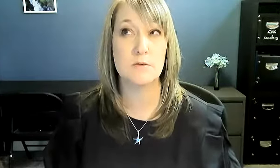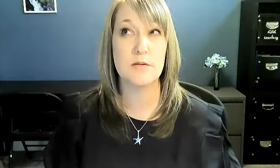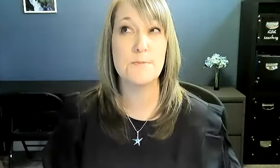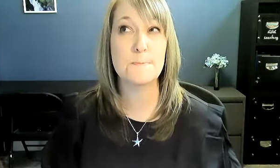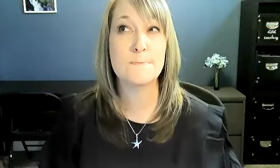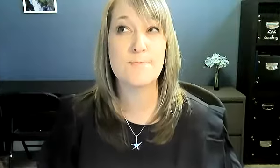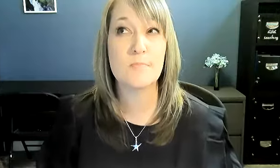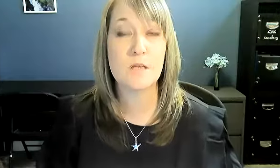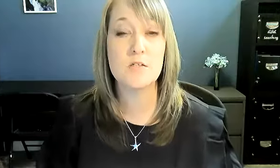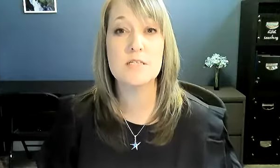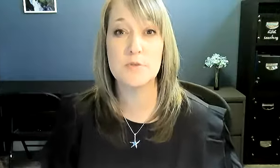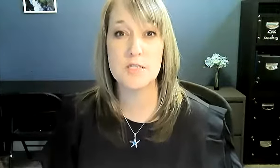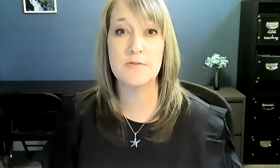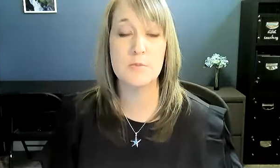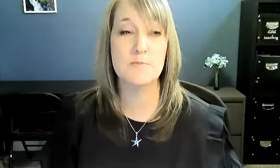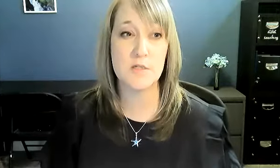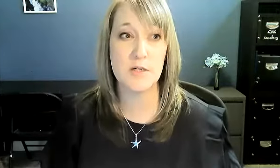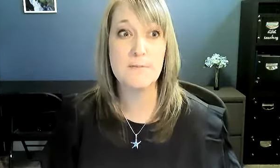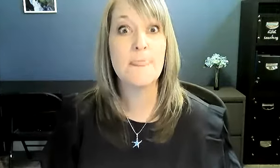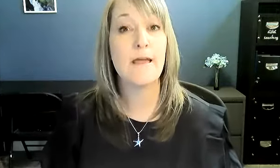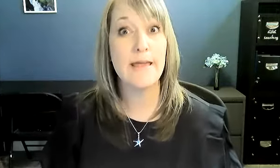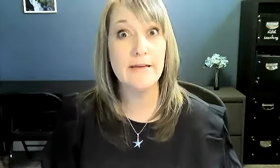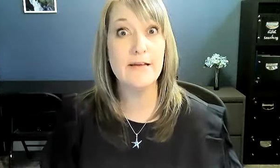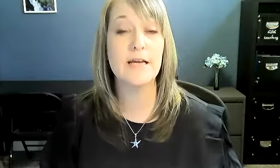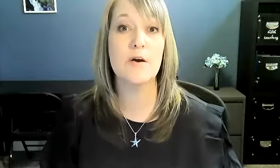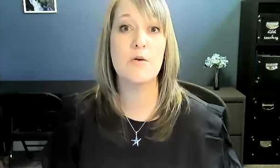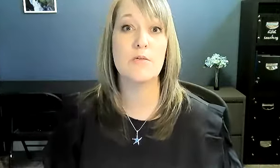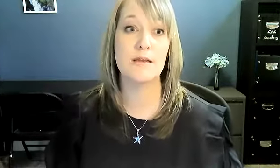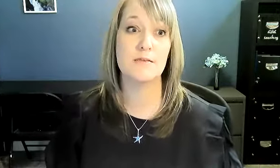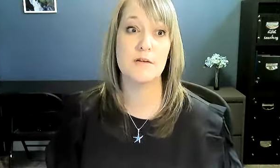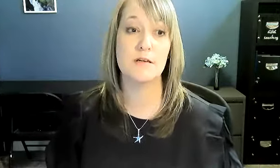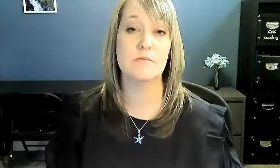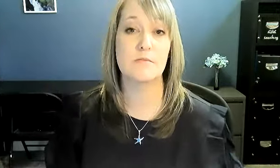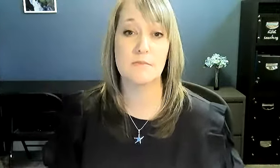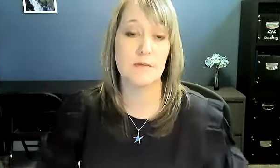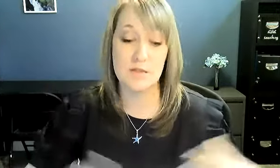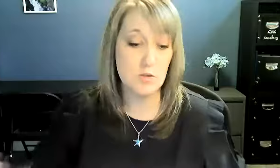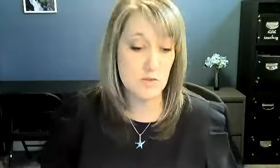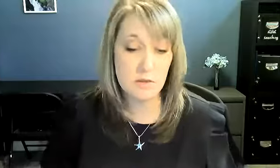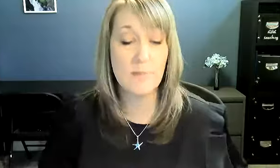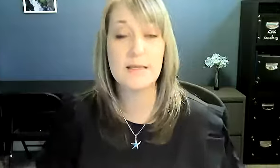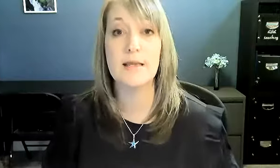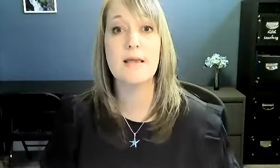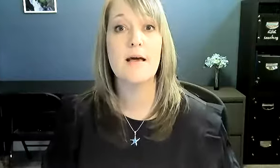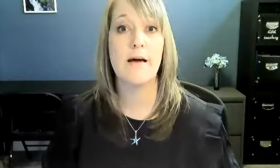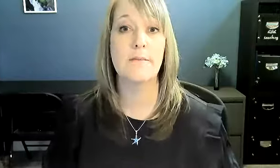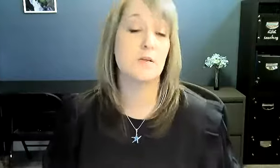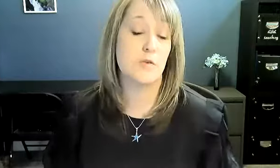Missouri. She's originally from Missouri. And I know that it's used commonly in North